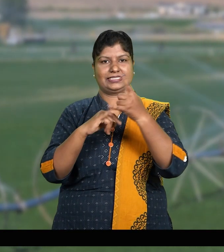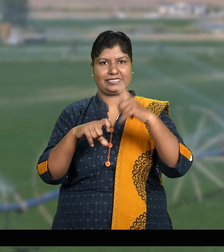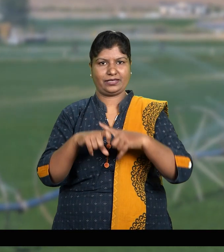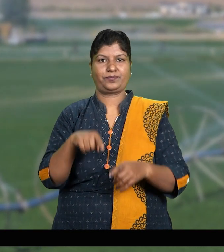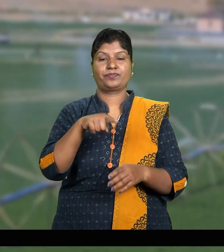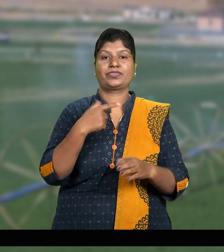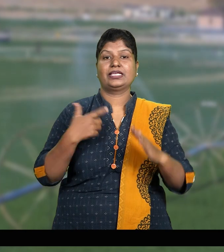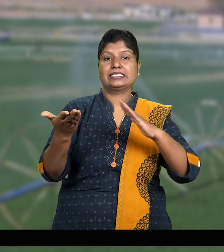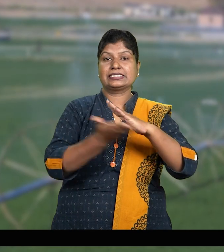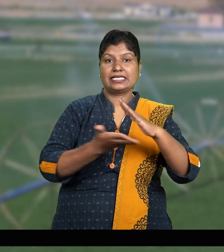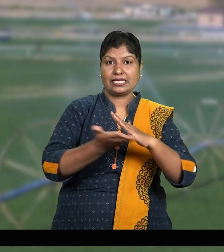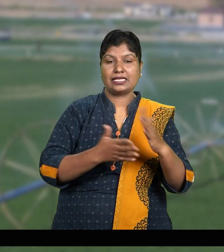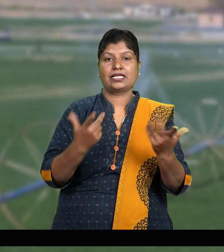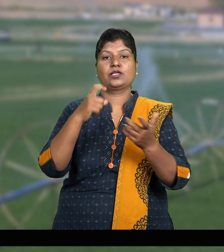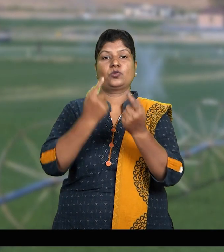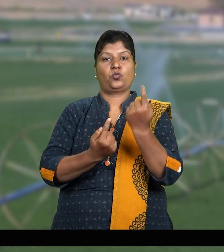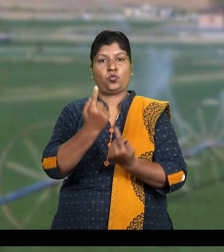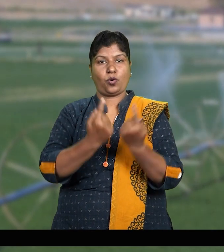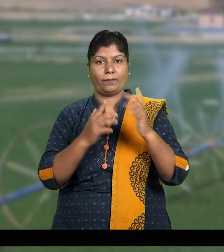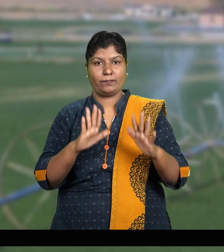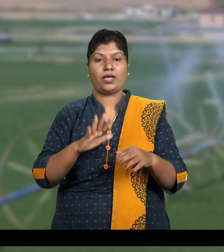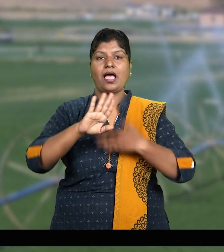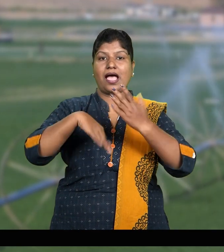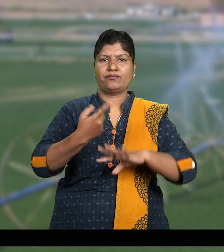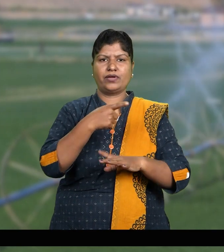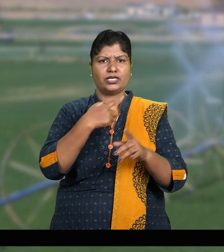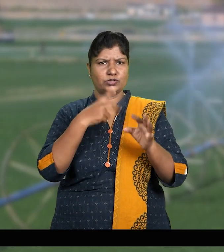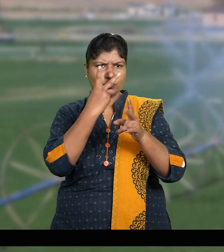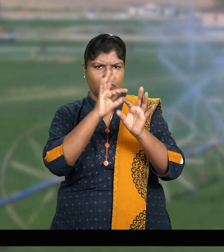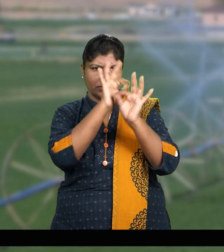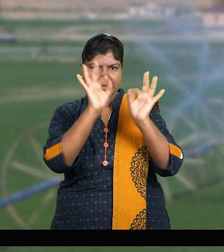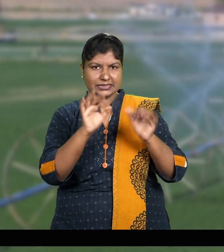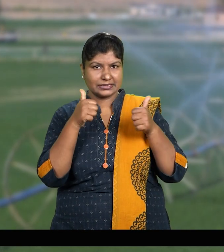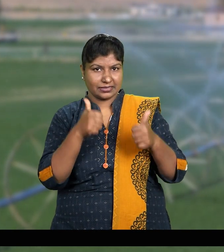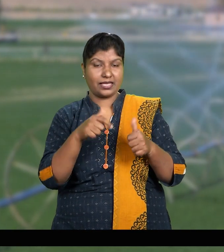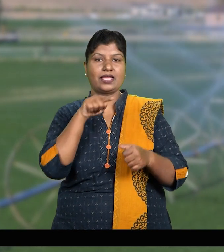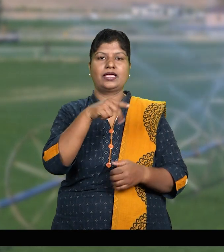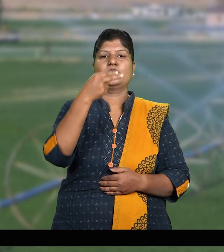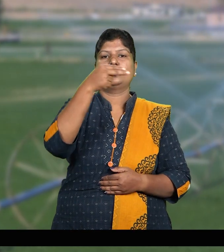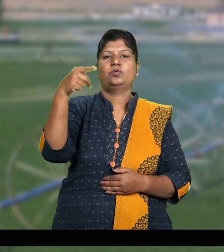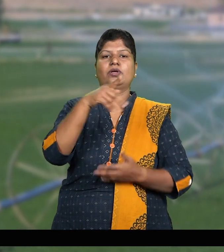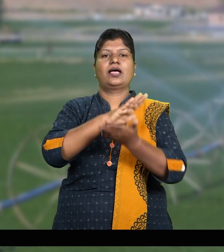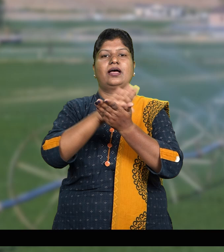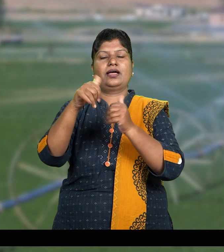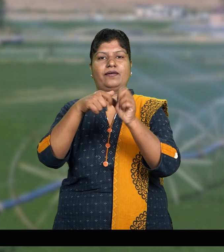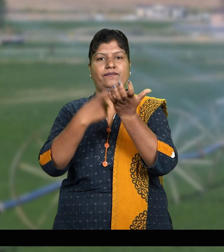The cutting of crop after it is mature is called harvesting.